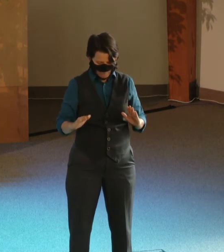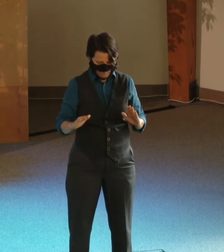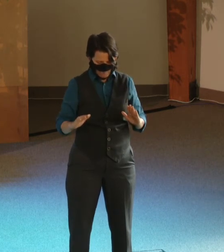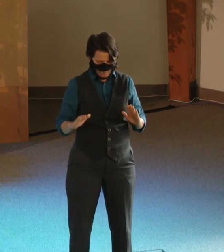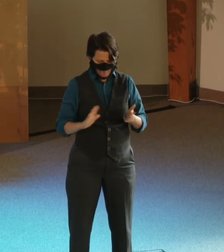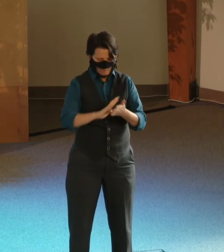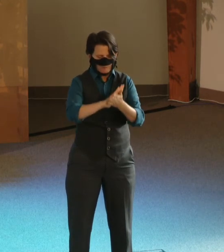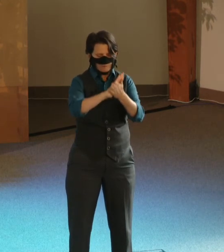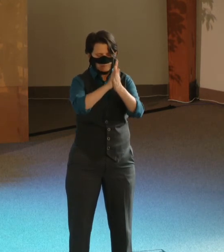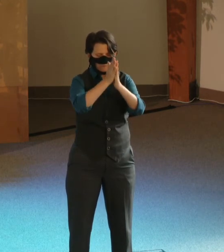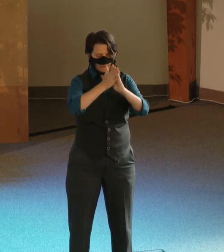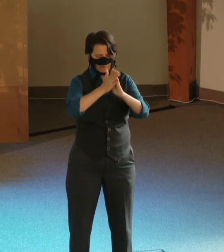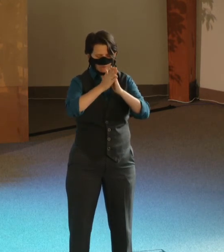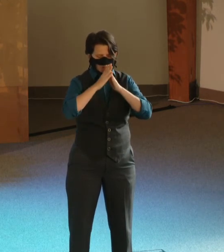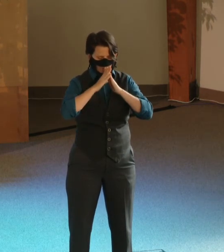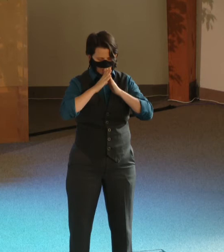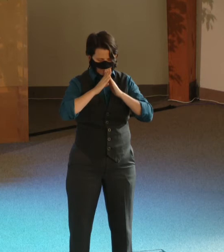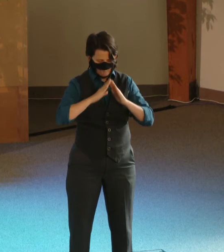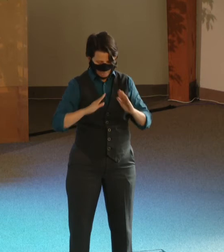Peace, be still.